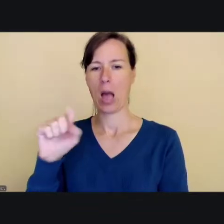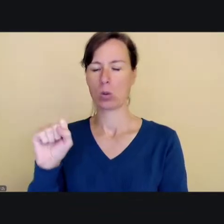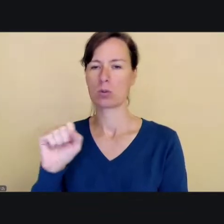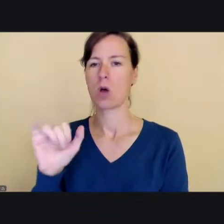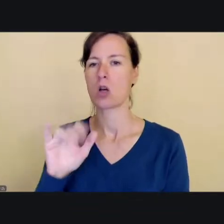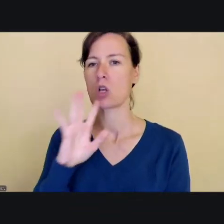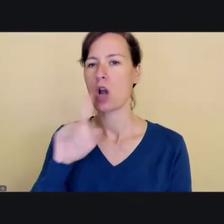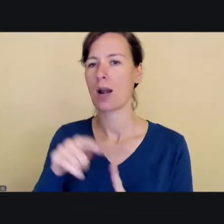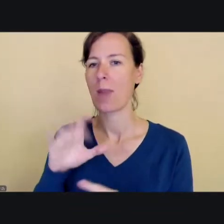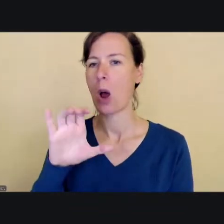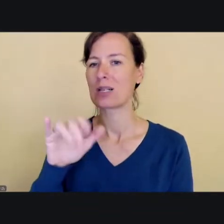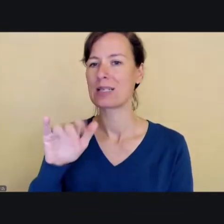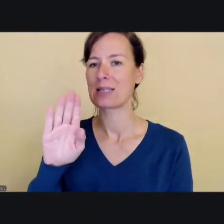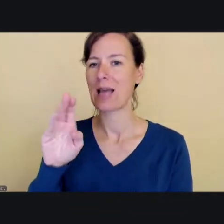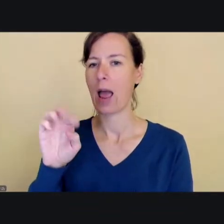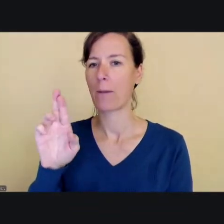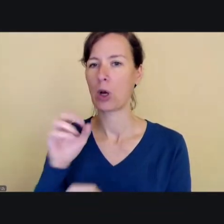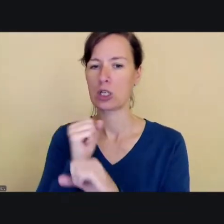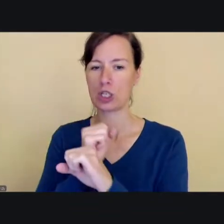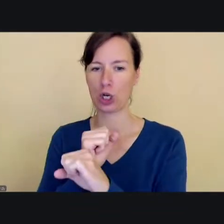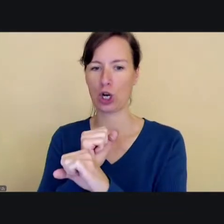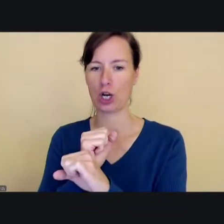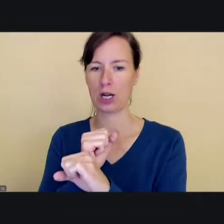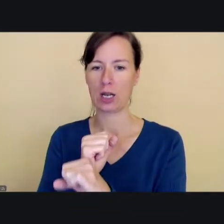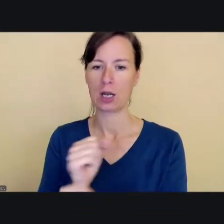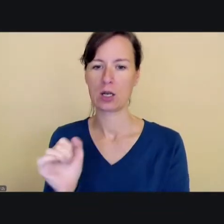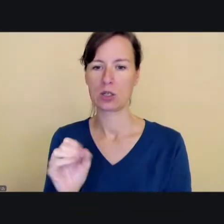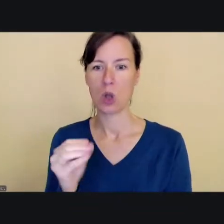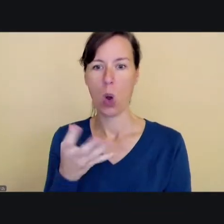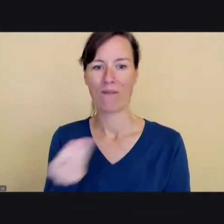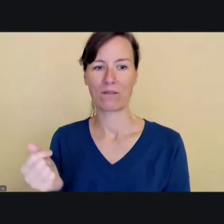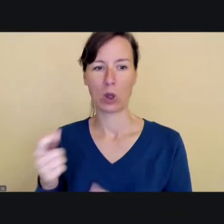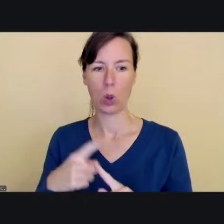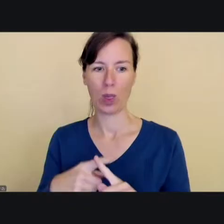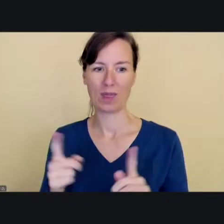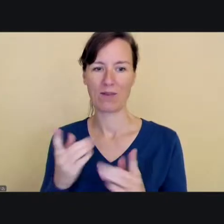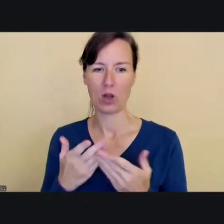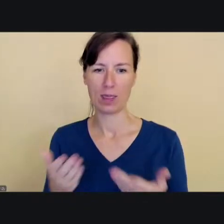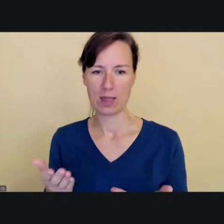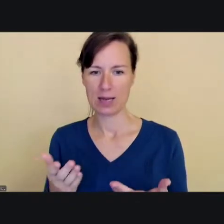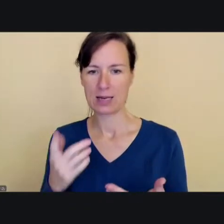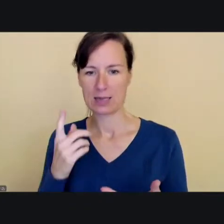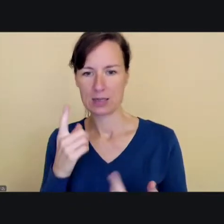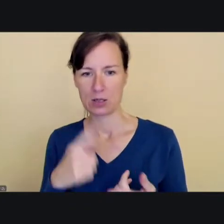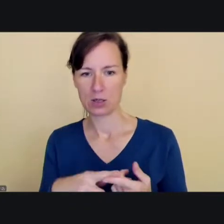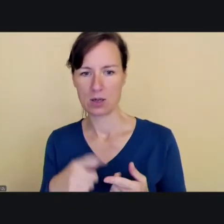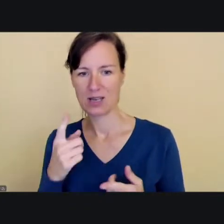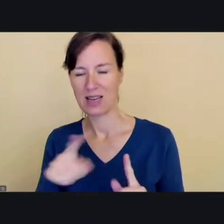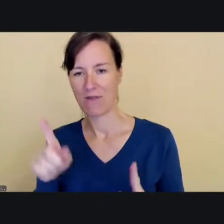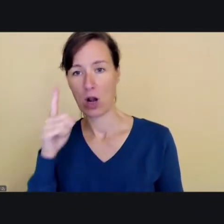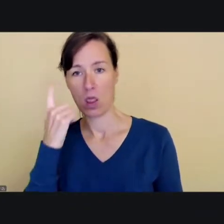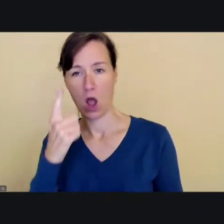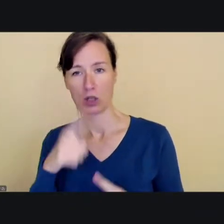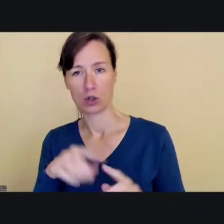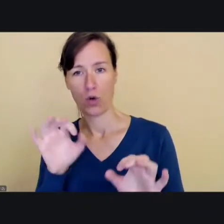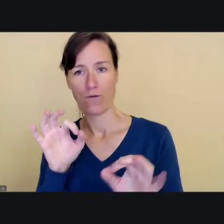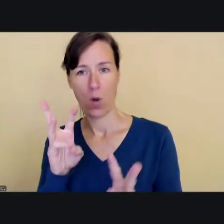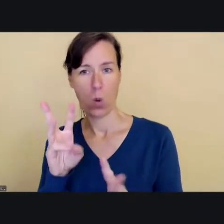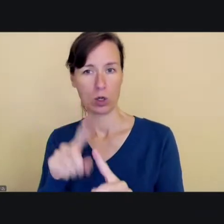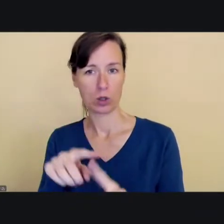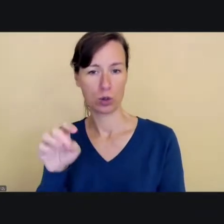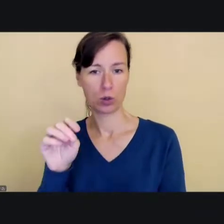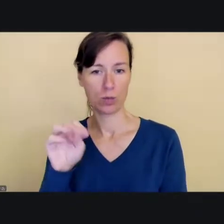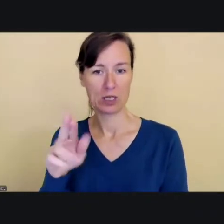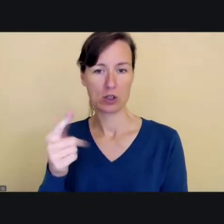to Mr. Galloway as well as to Deputy Chief in Chief, but just things that I think that we should all be aware of, as well as our community being aware